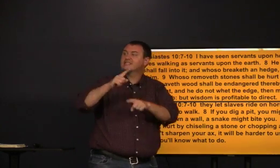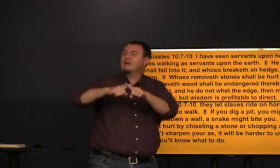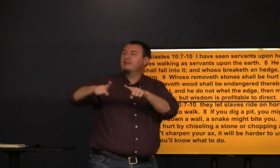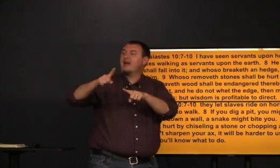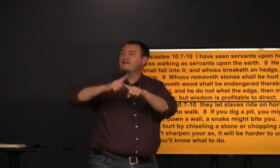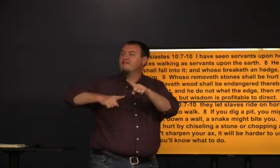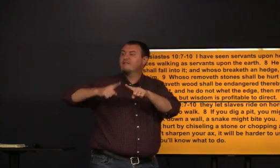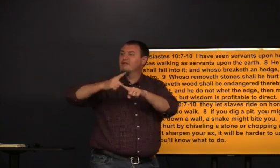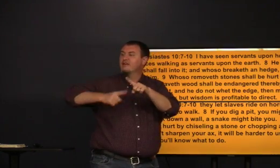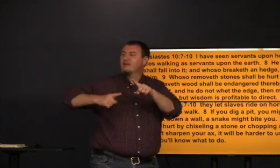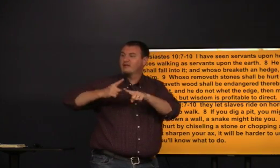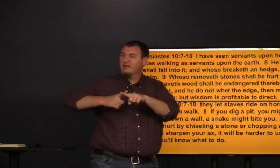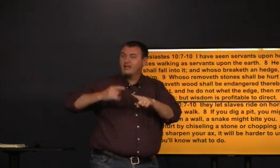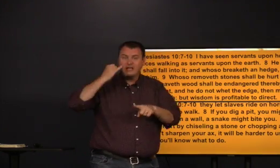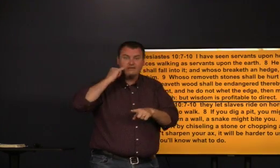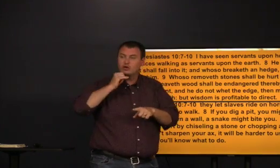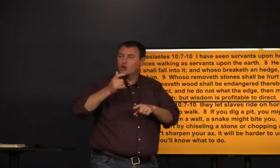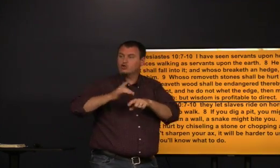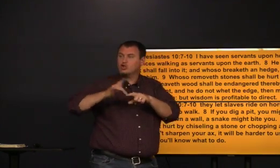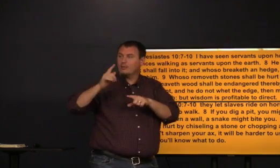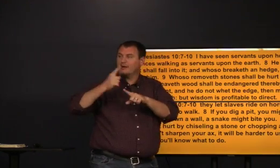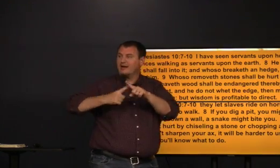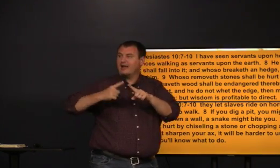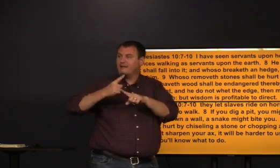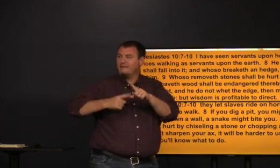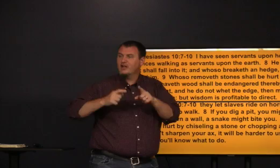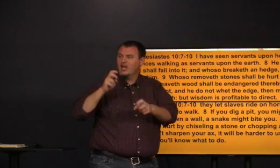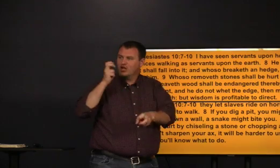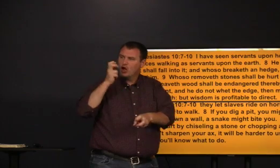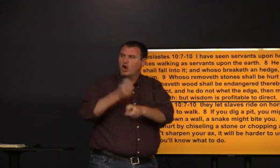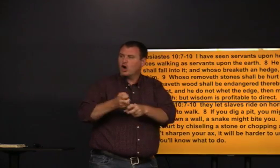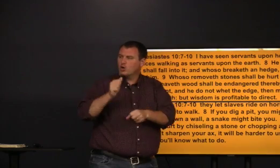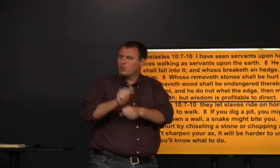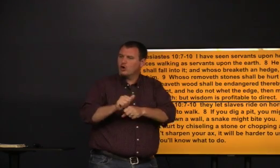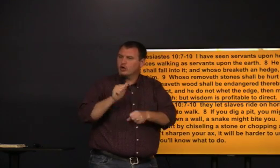Same knife. If you don't sharpen a knife, hard work.